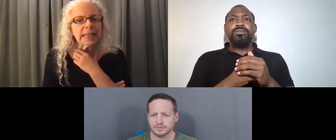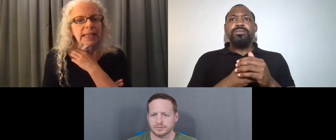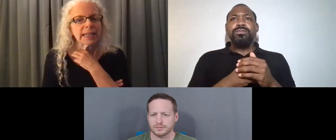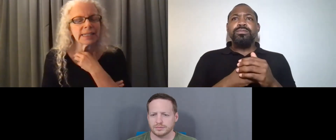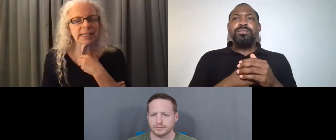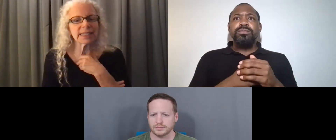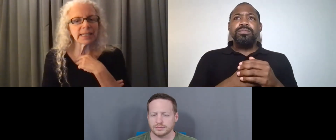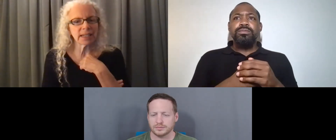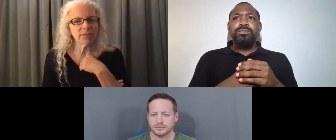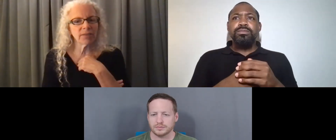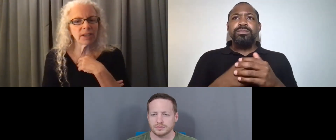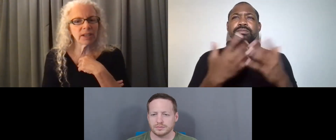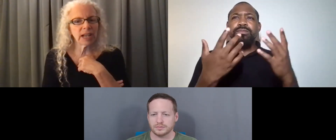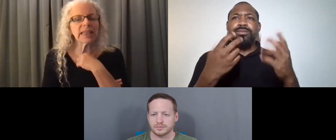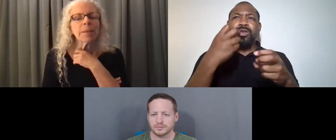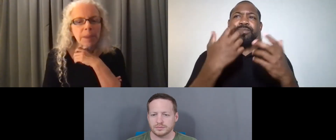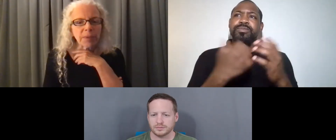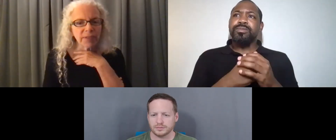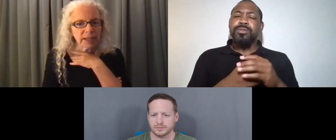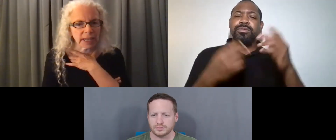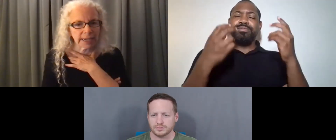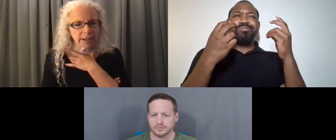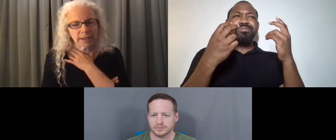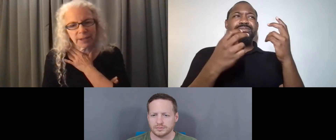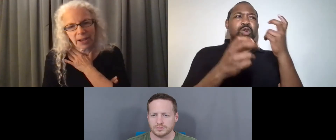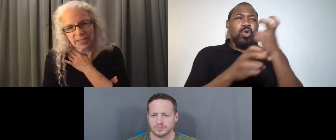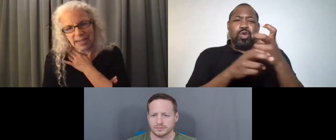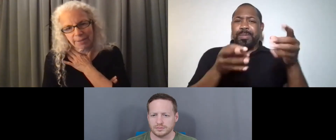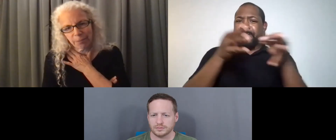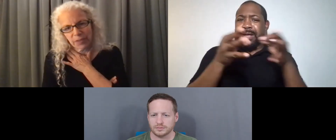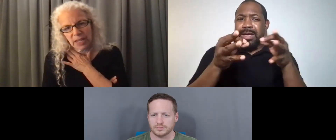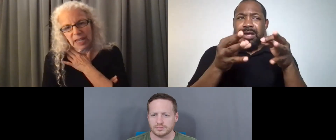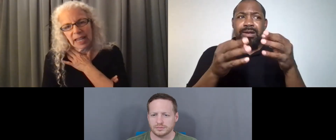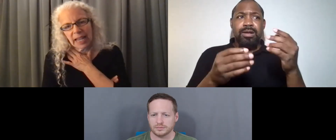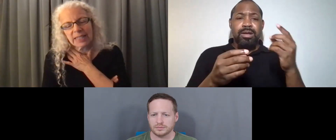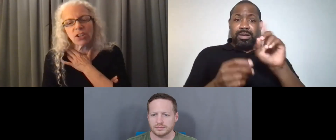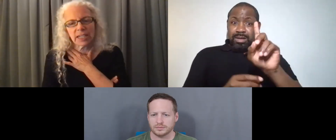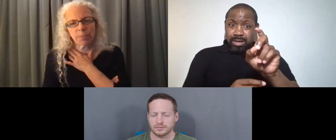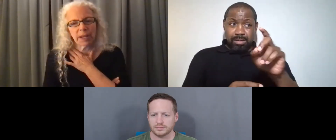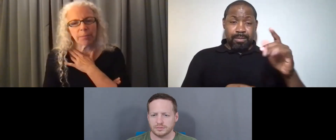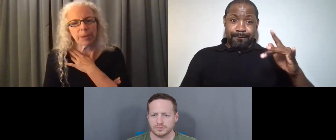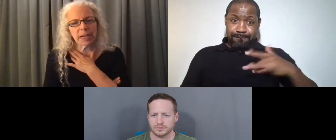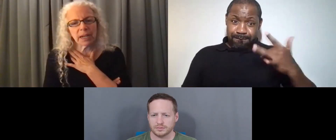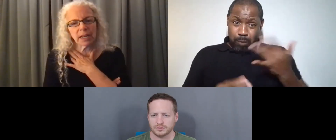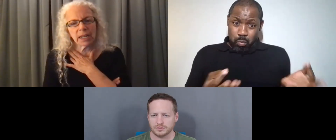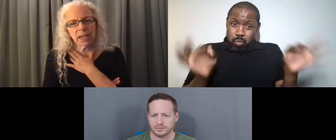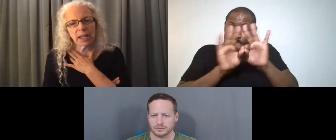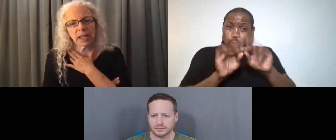that it's a sensitive, I think people feel like, how to say it? It's hard to explain, but